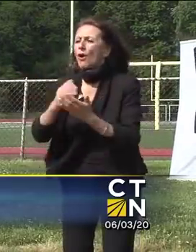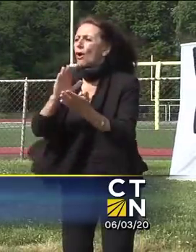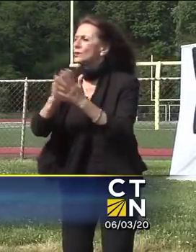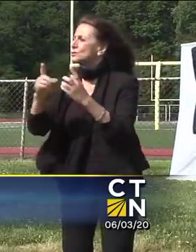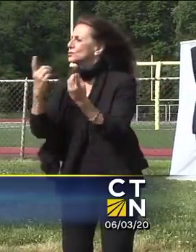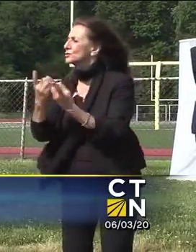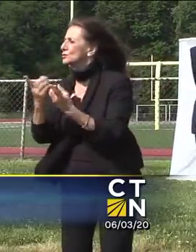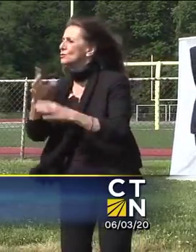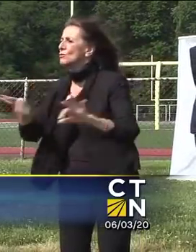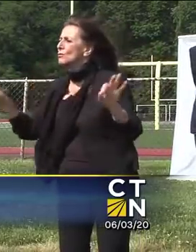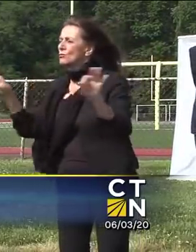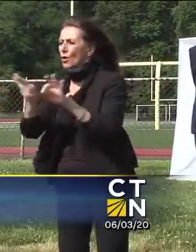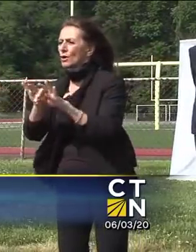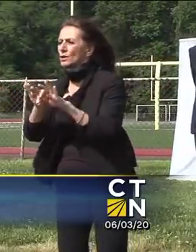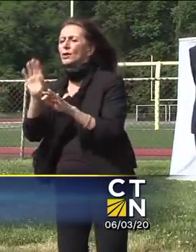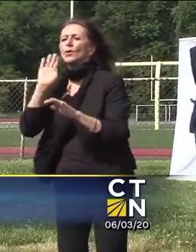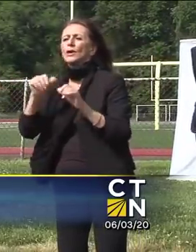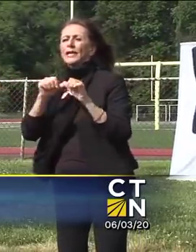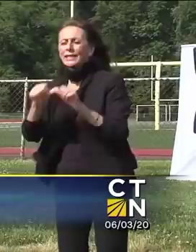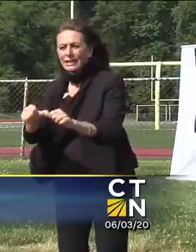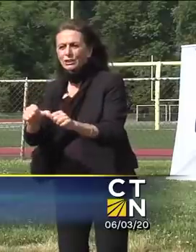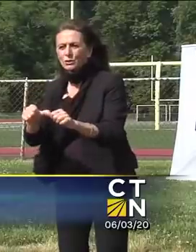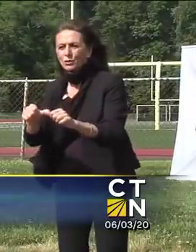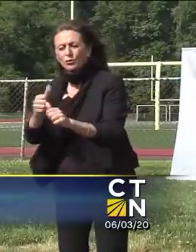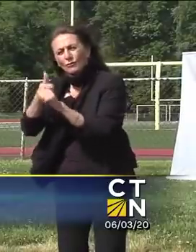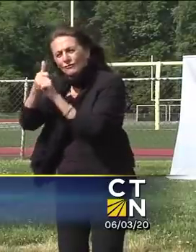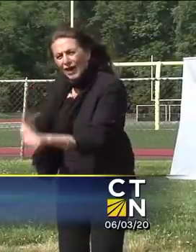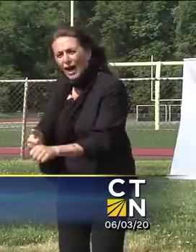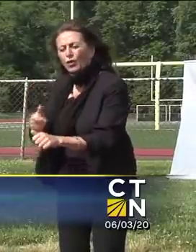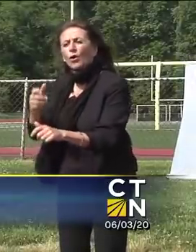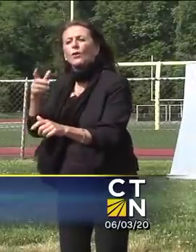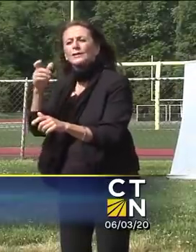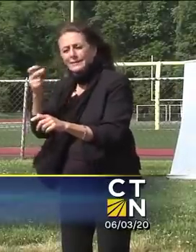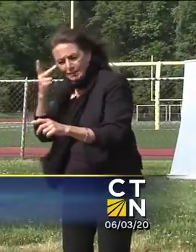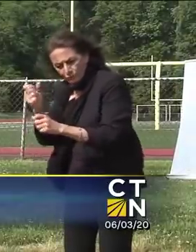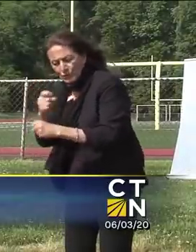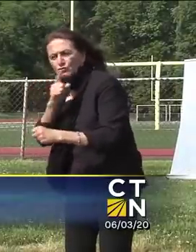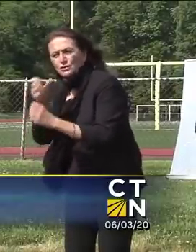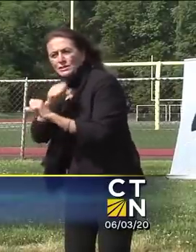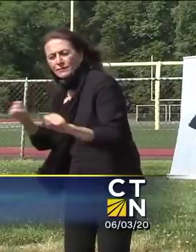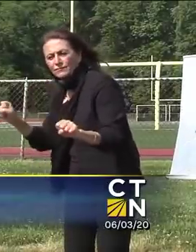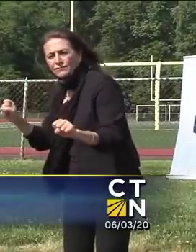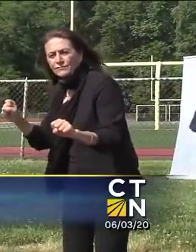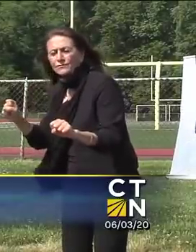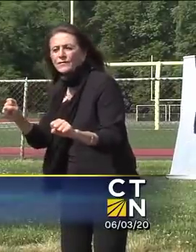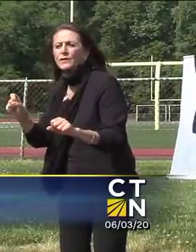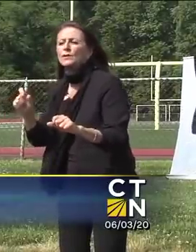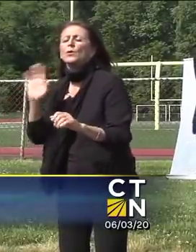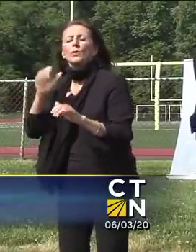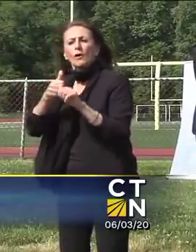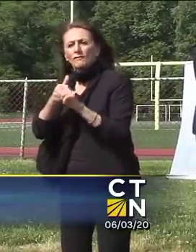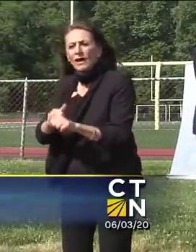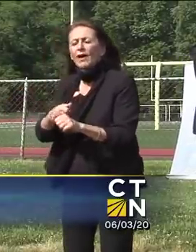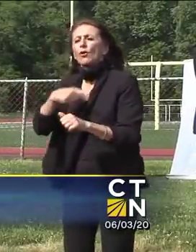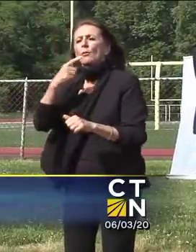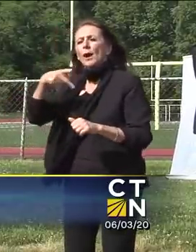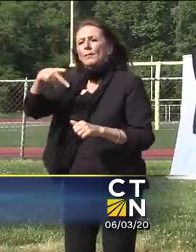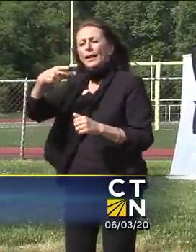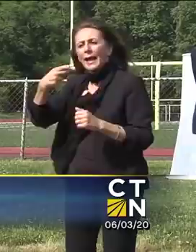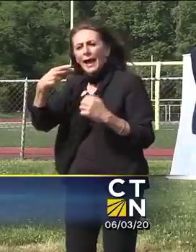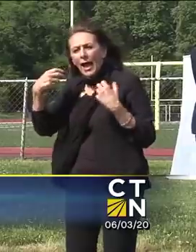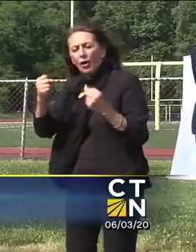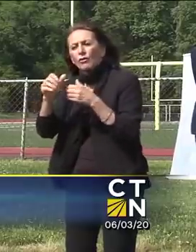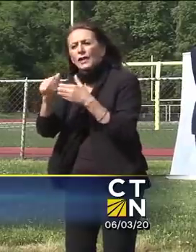and that continues to guide our decisions. We will plan to adapt to the public health guidance and adjust as